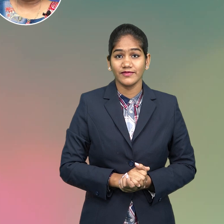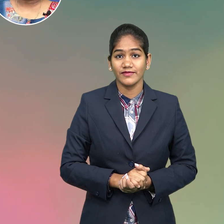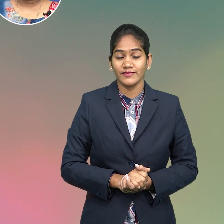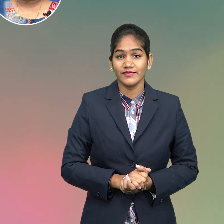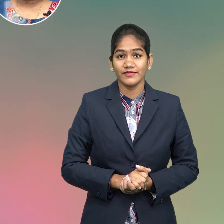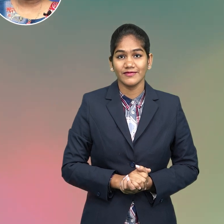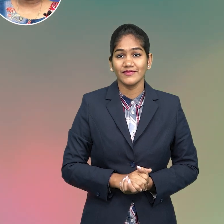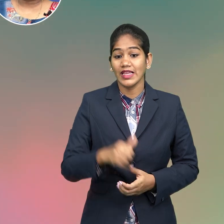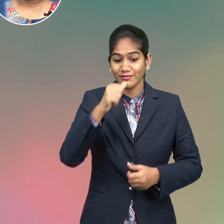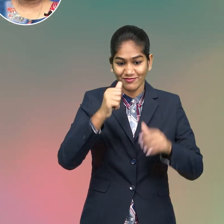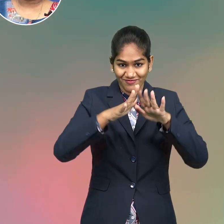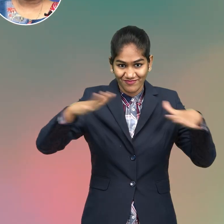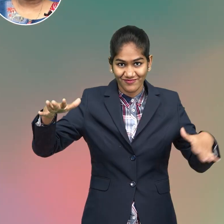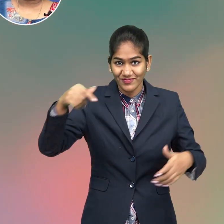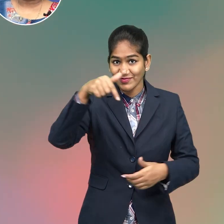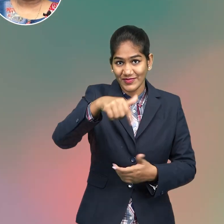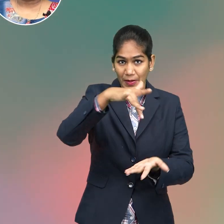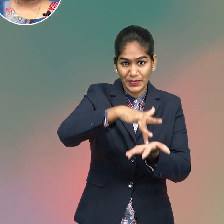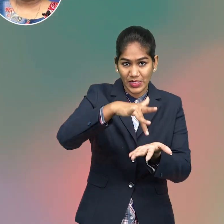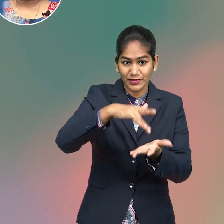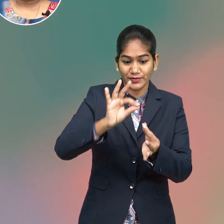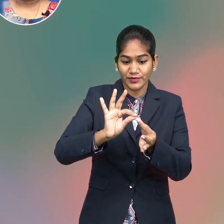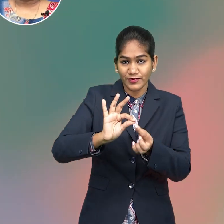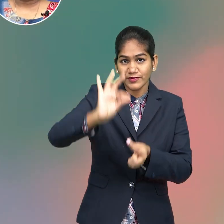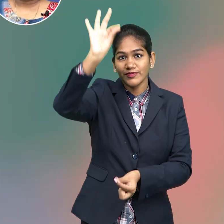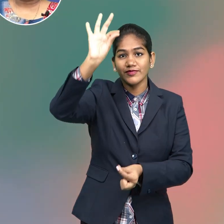A high place or region.